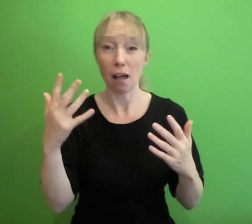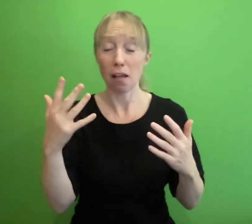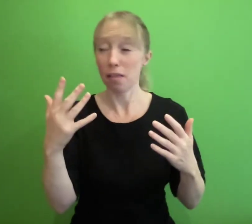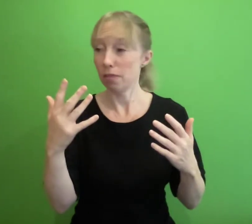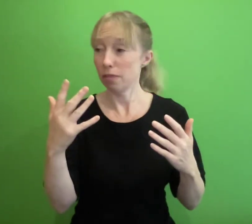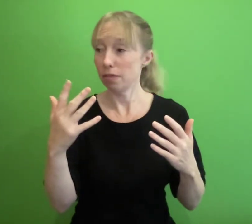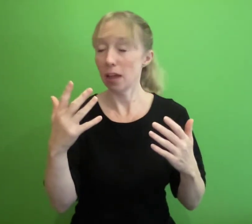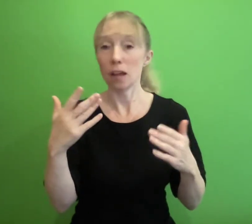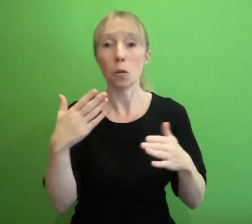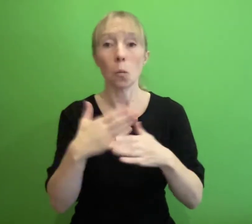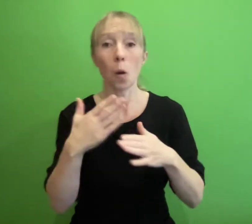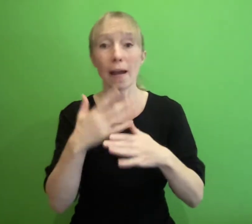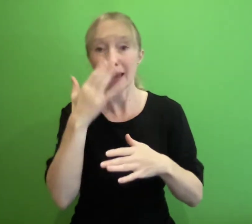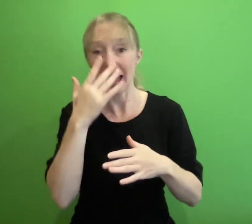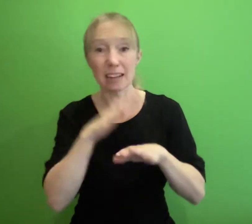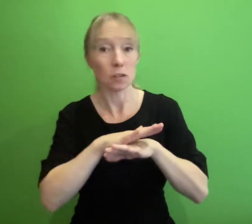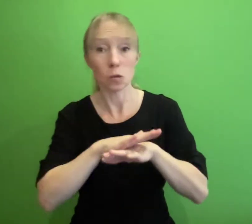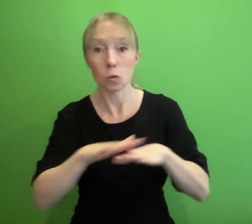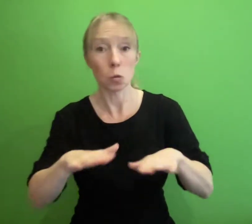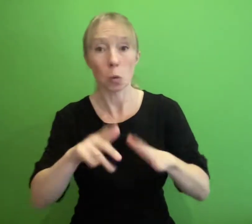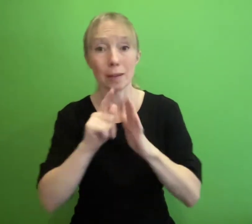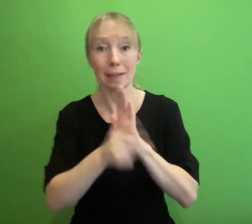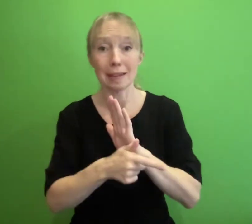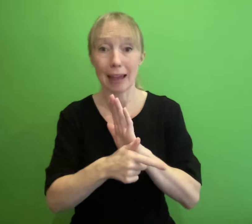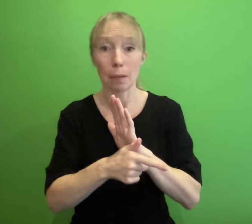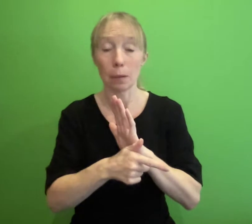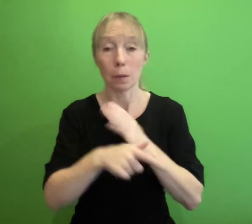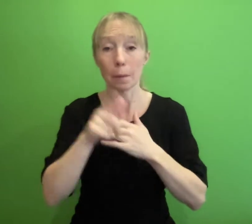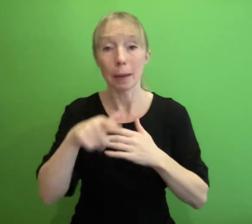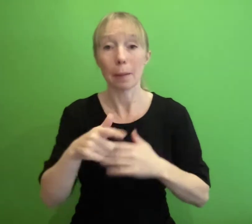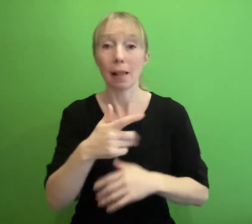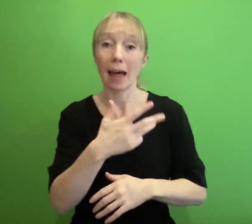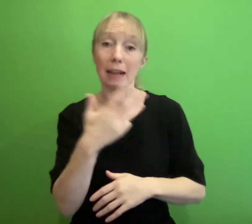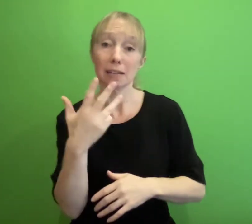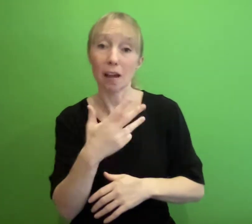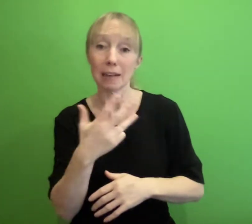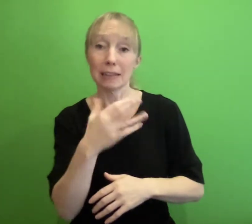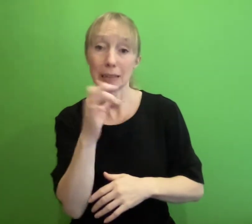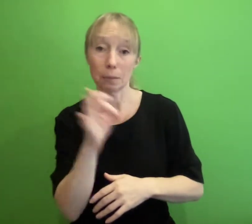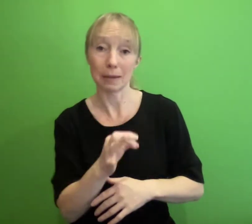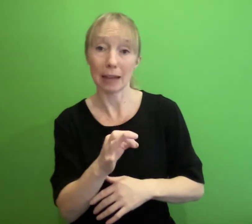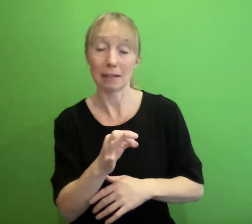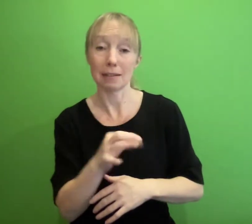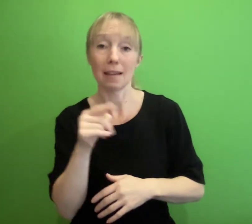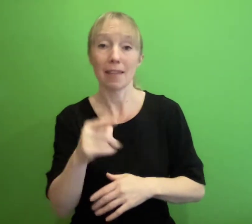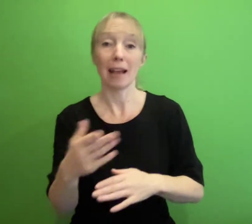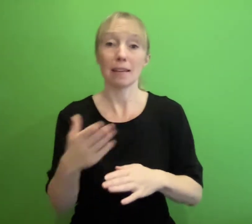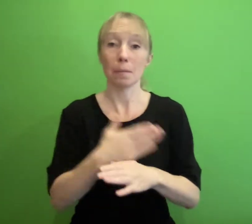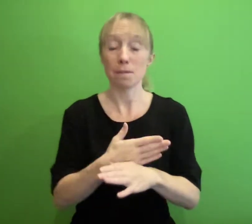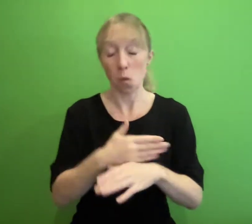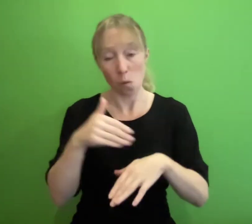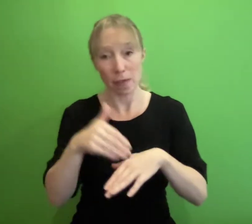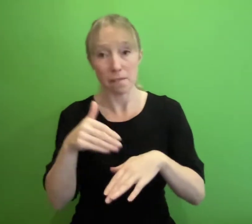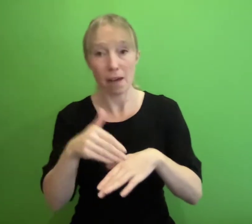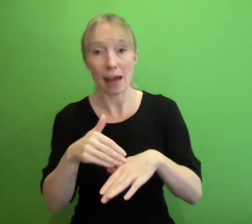working-age non-disabled people at 19%. This is before the impact of the current cost of living crisis.